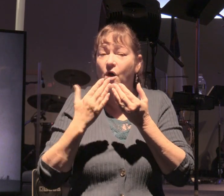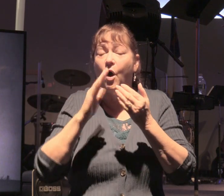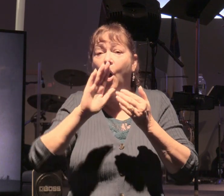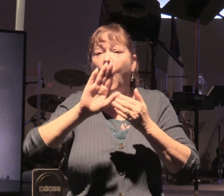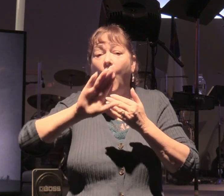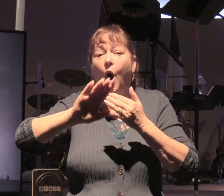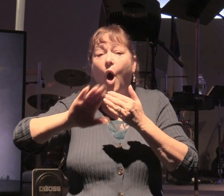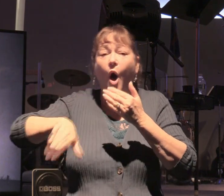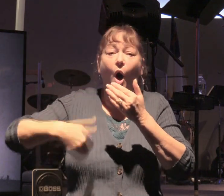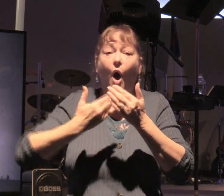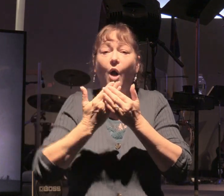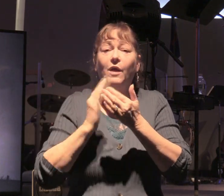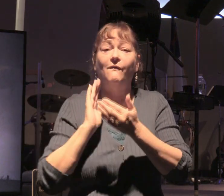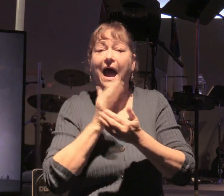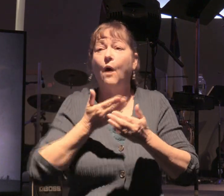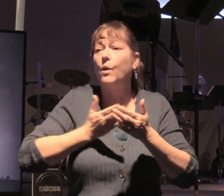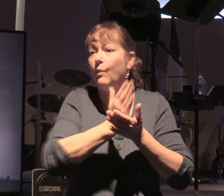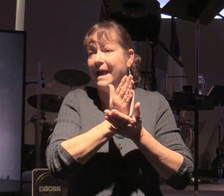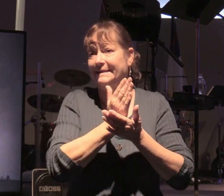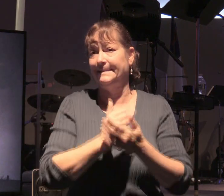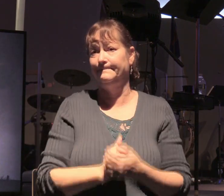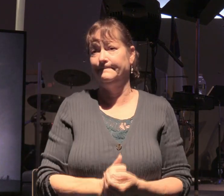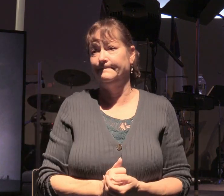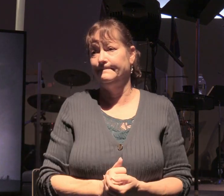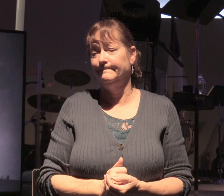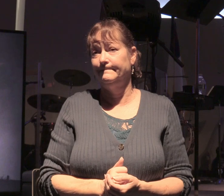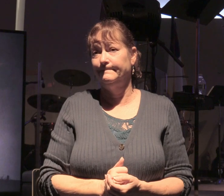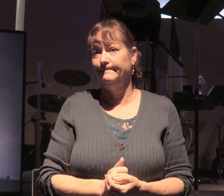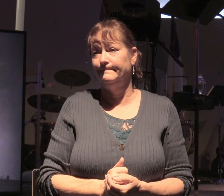all our rights.